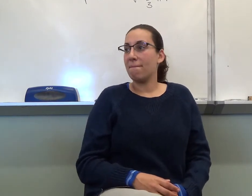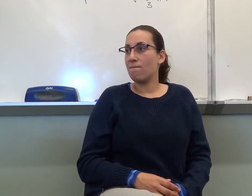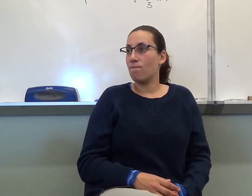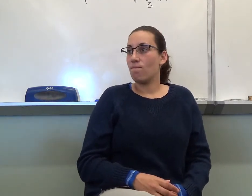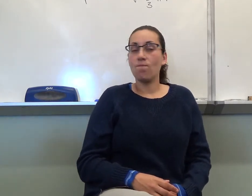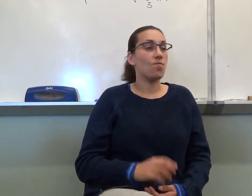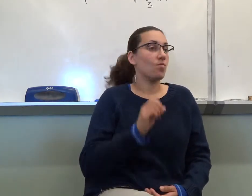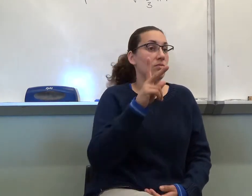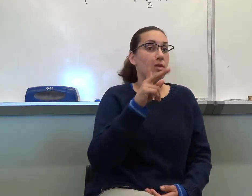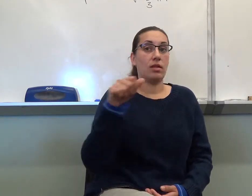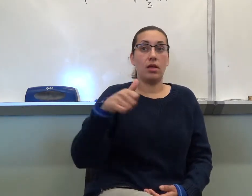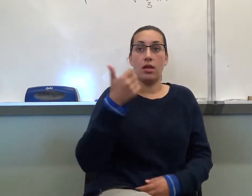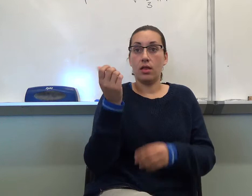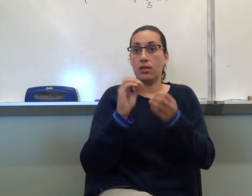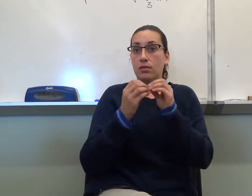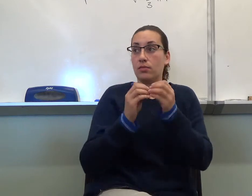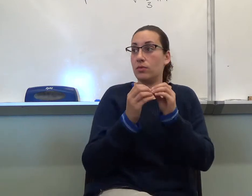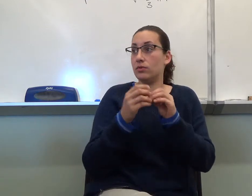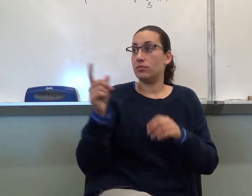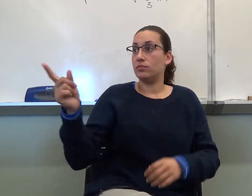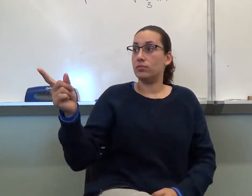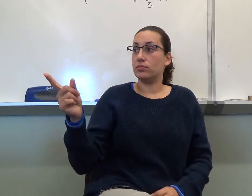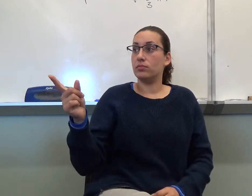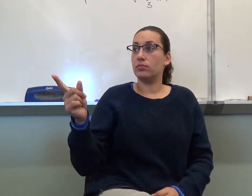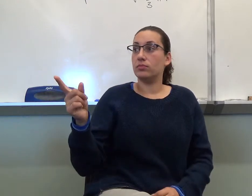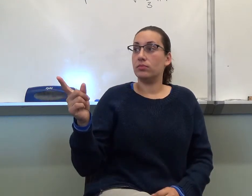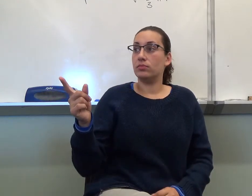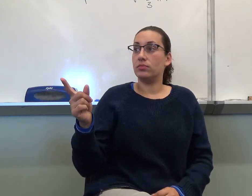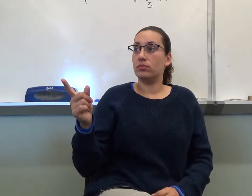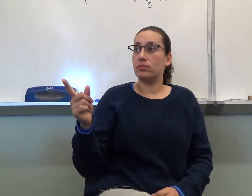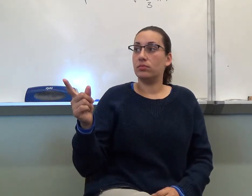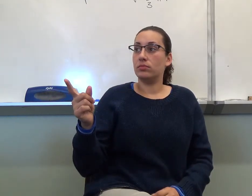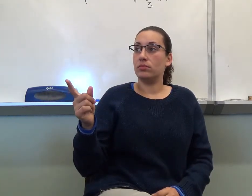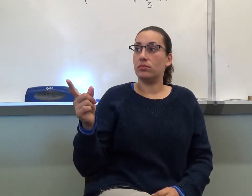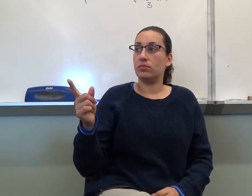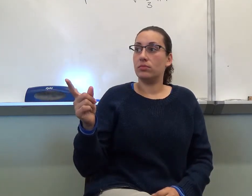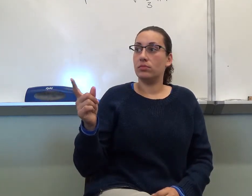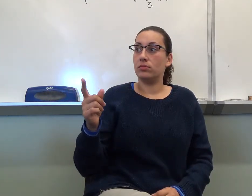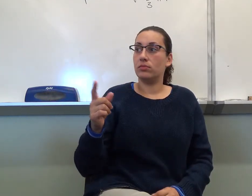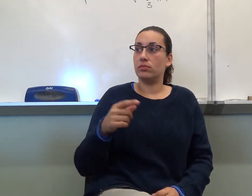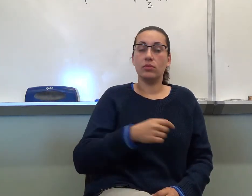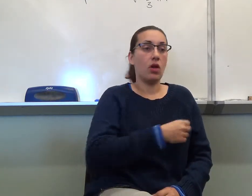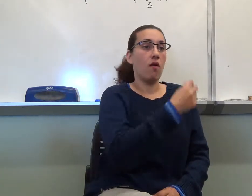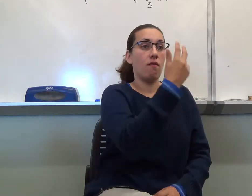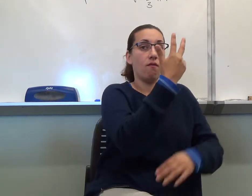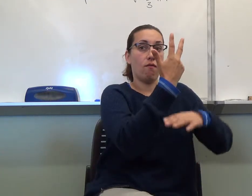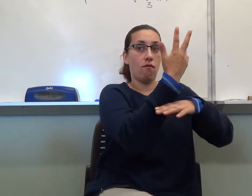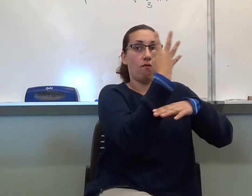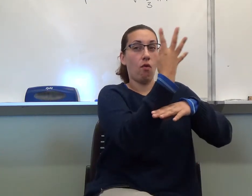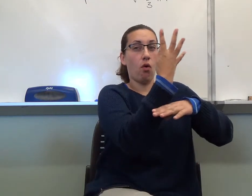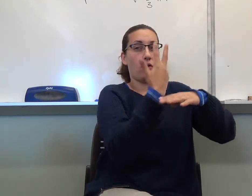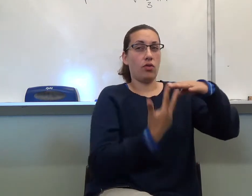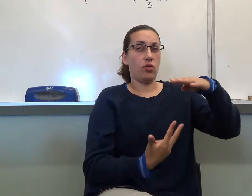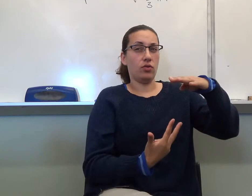Okay, any others? Yes. On this thing, the 4/3, you're